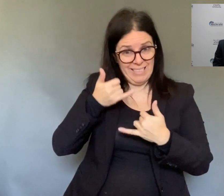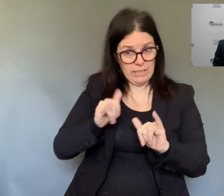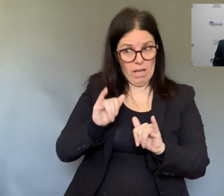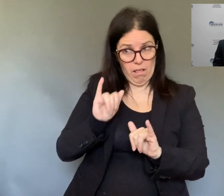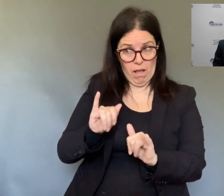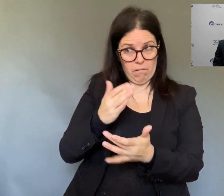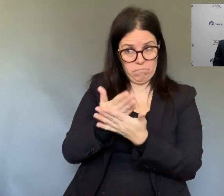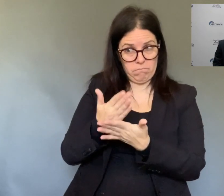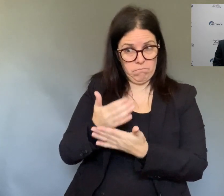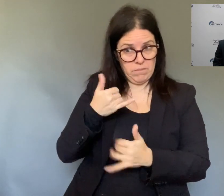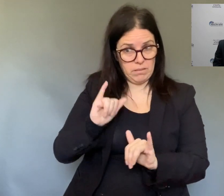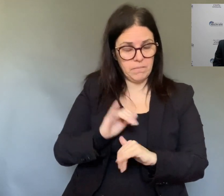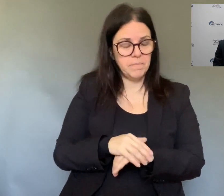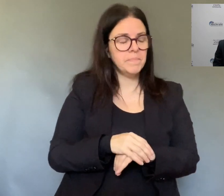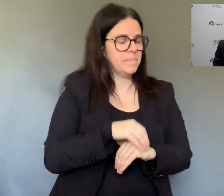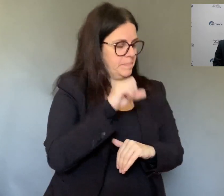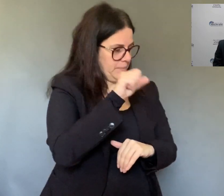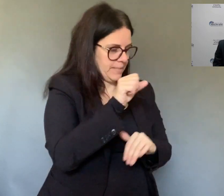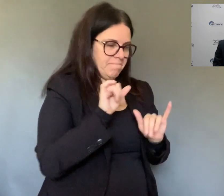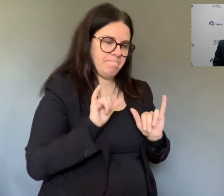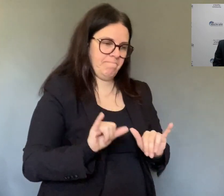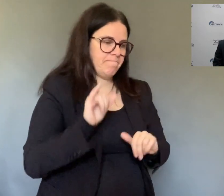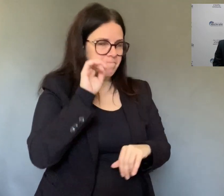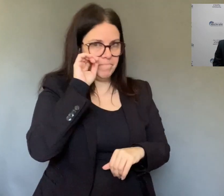yes. Thank you.